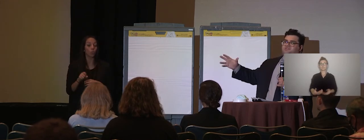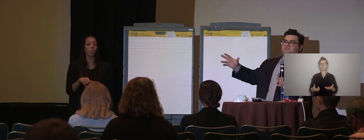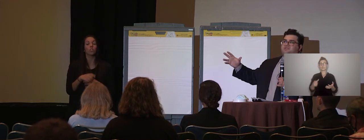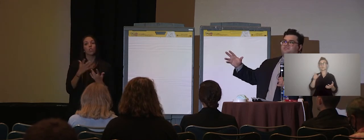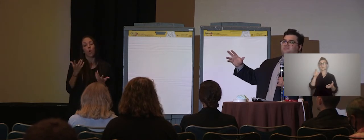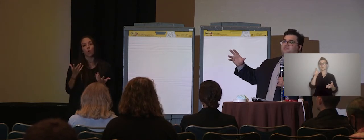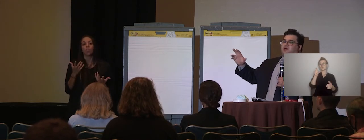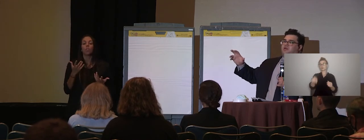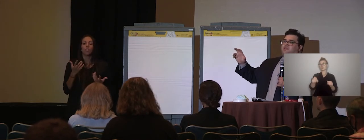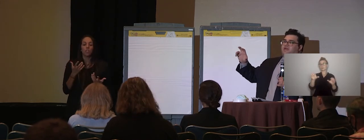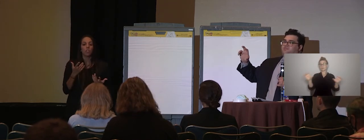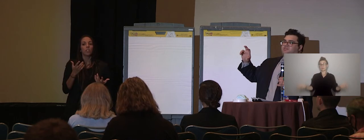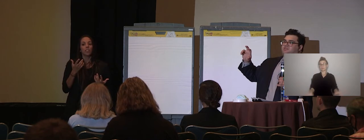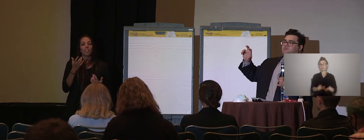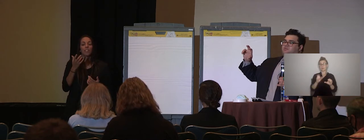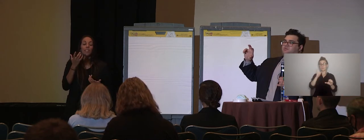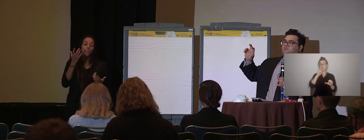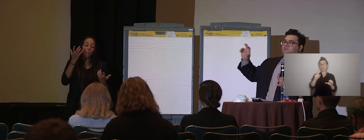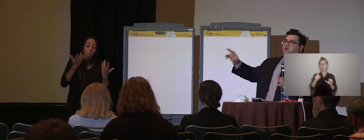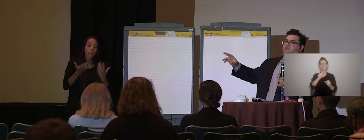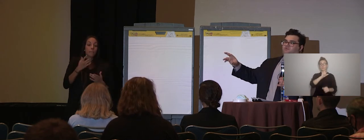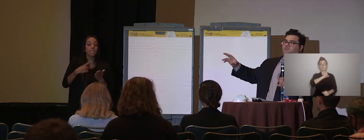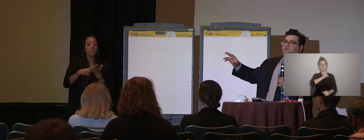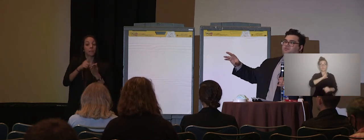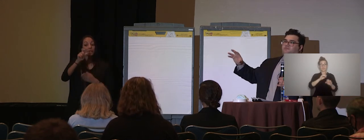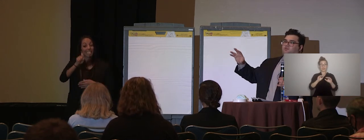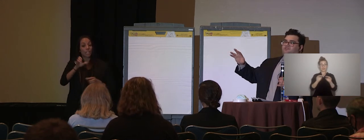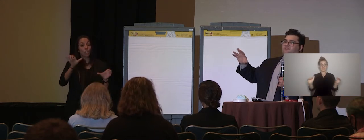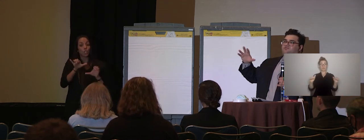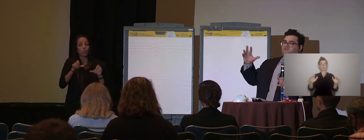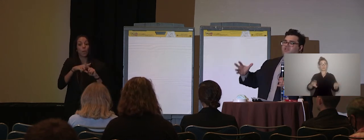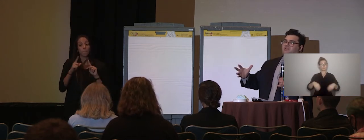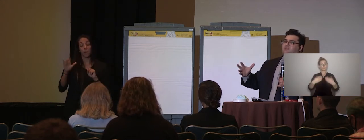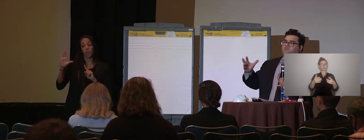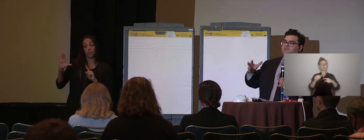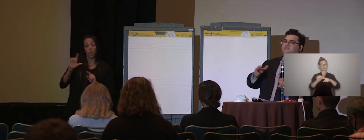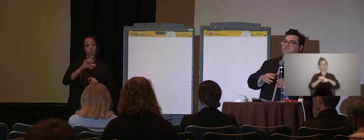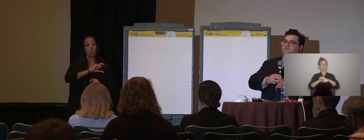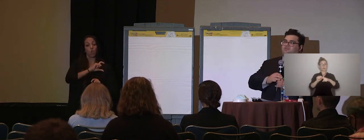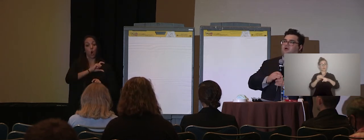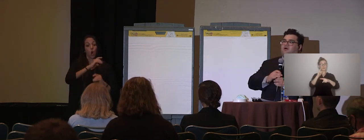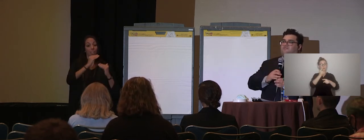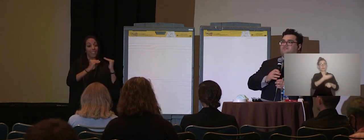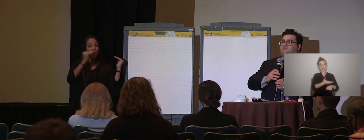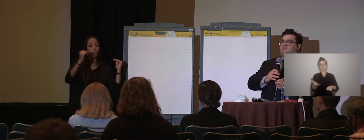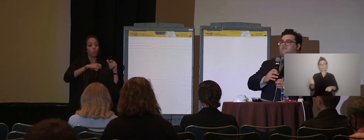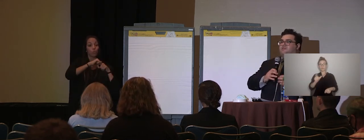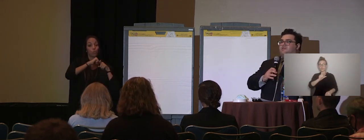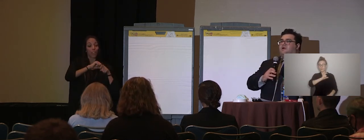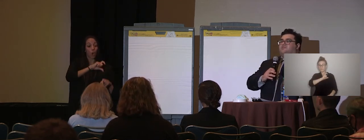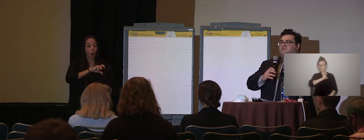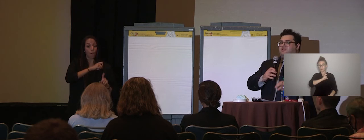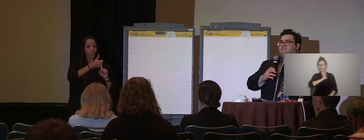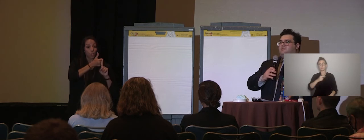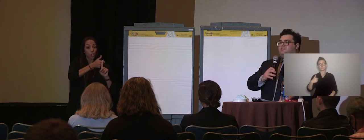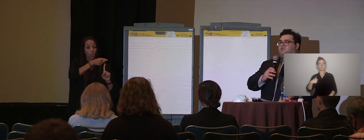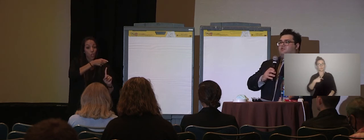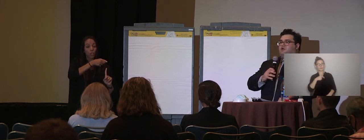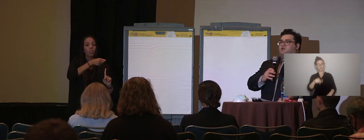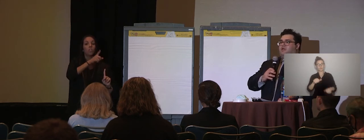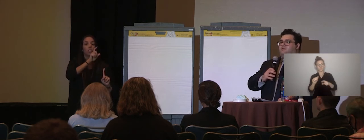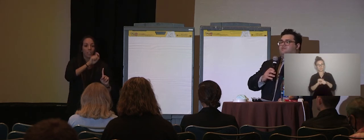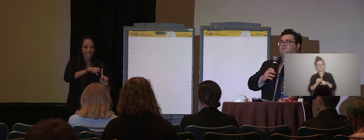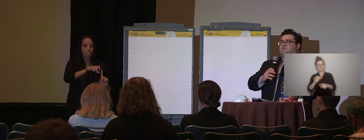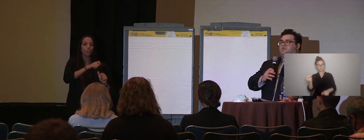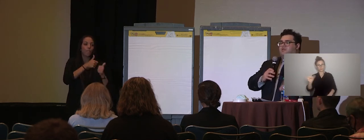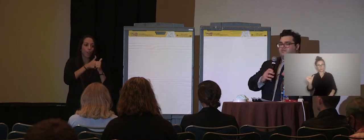As much as it needs to be done at the law enforcement level to train the officers, it also needs to be done on